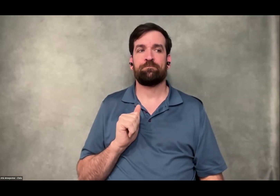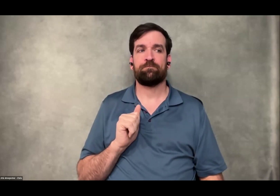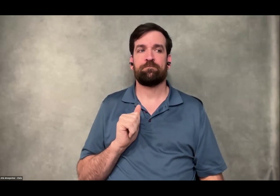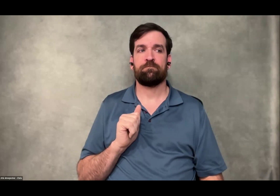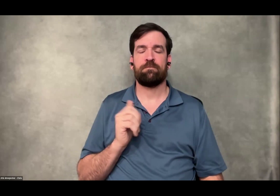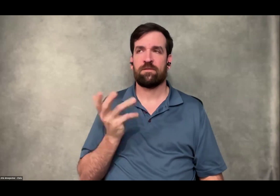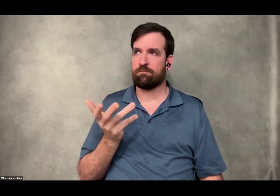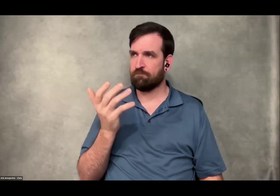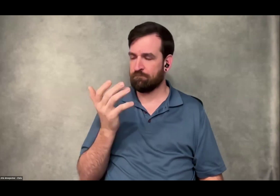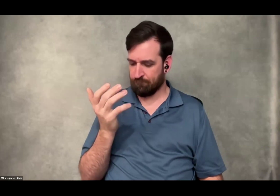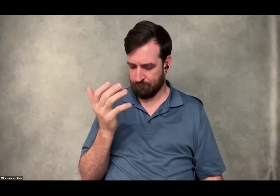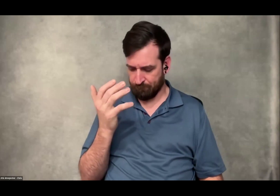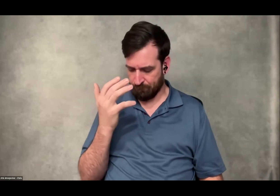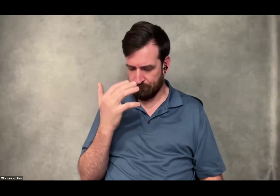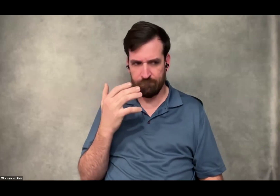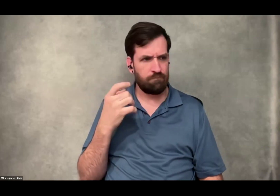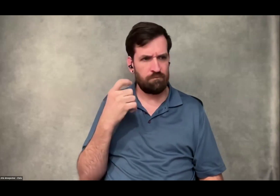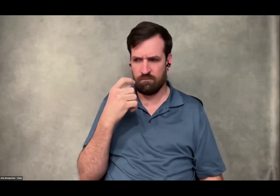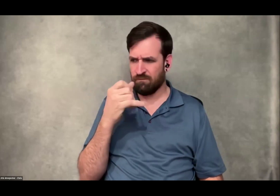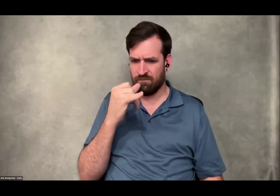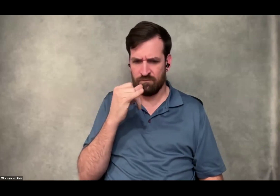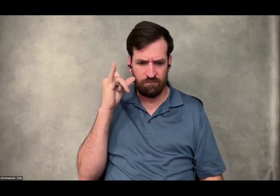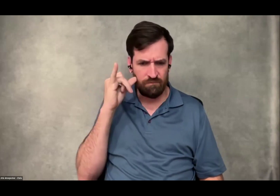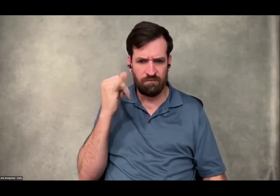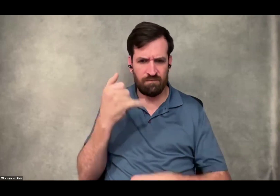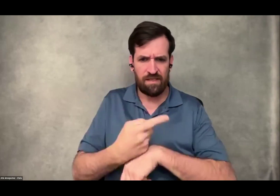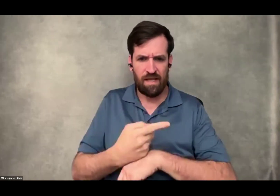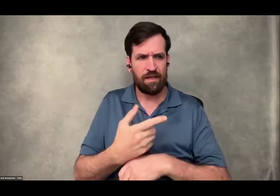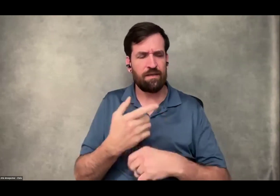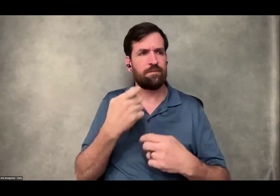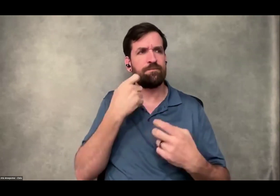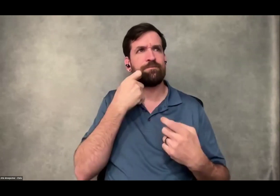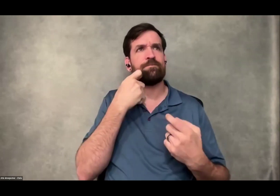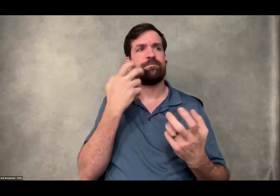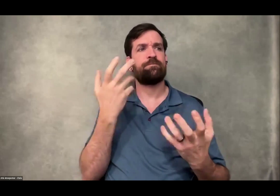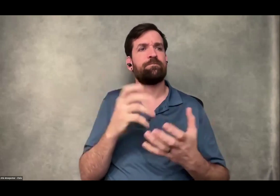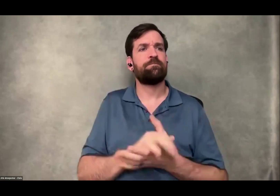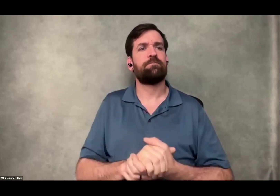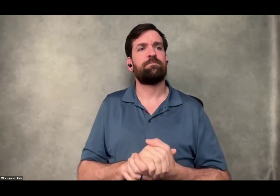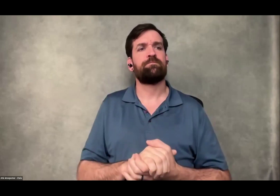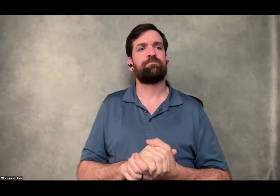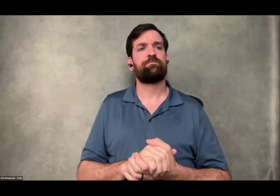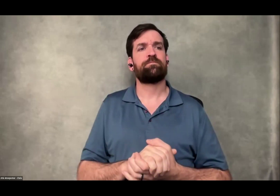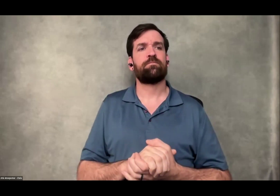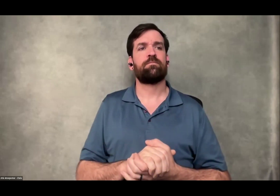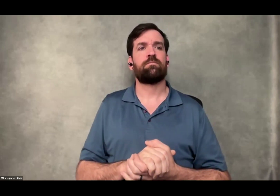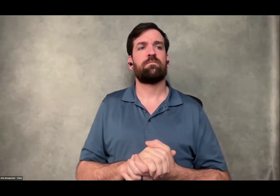oh shoot. It was just today or yesterday too. It was um